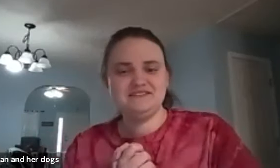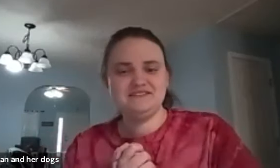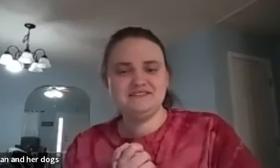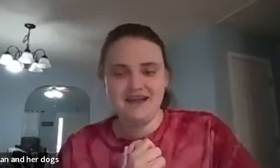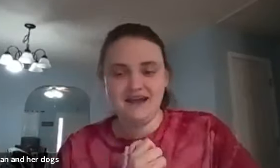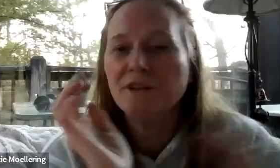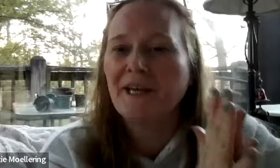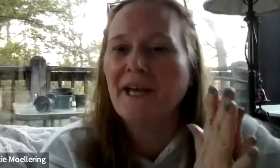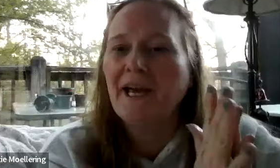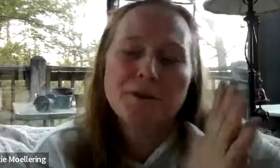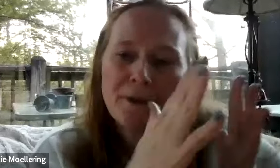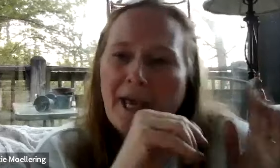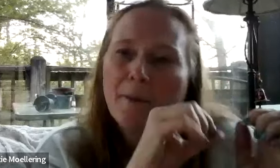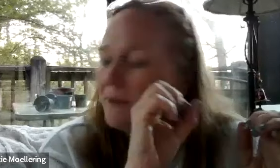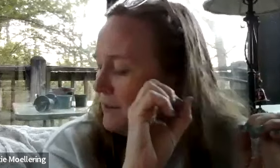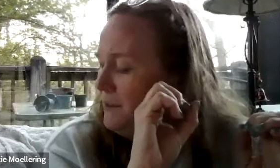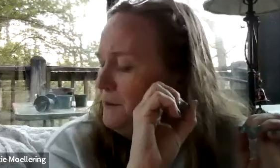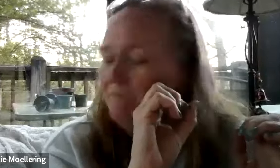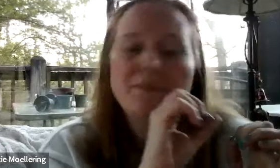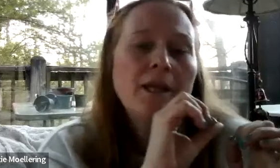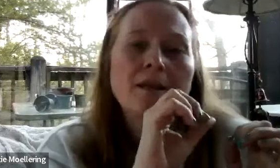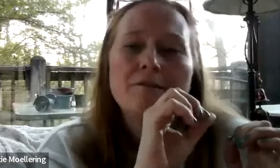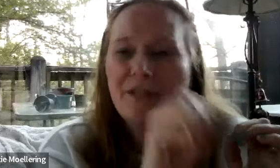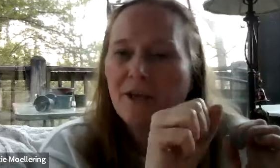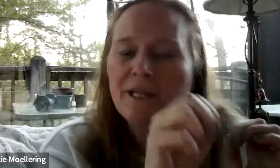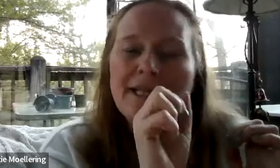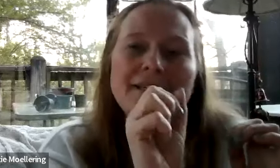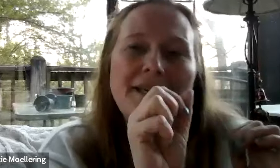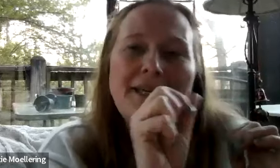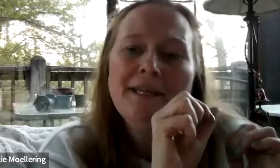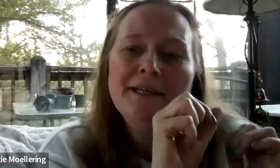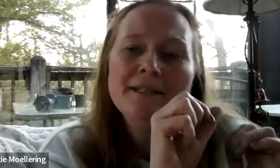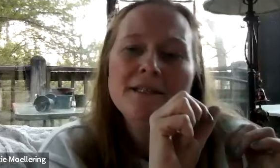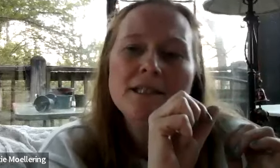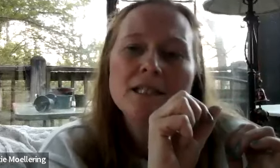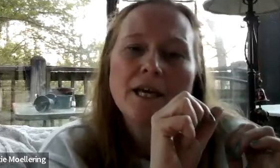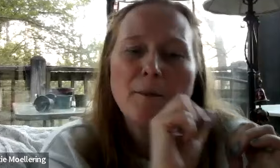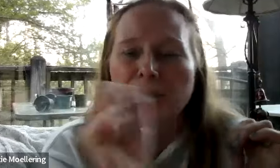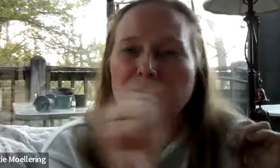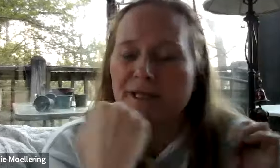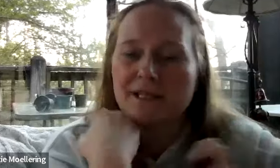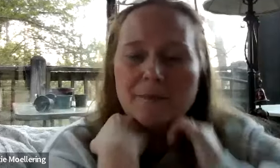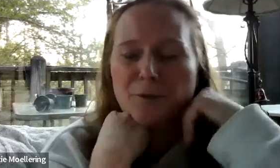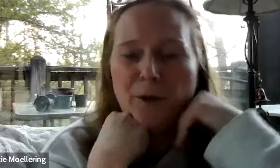So yeah, be on the lookout for the recap video link and a couple of quizzes coming your